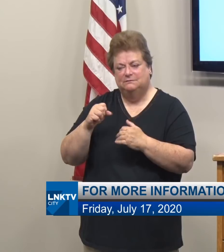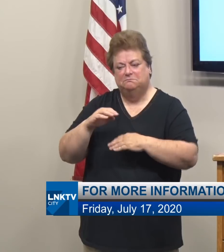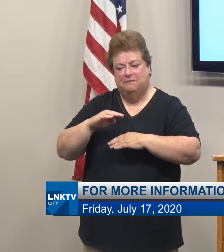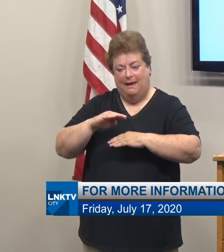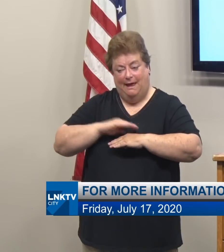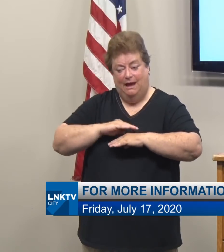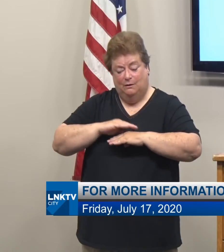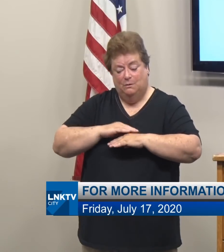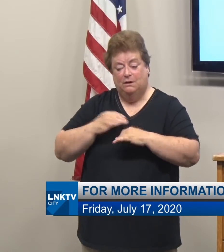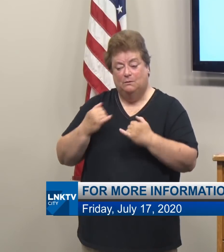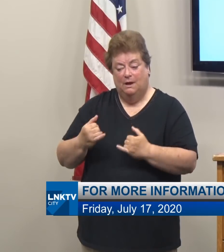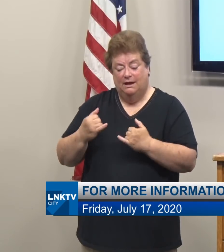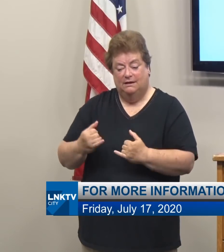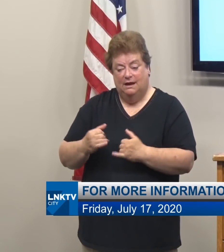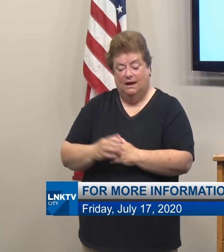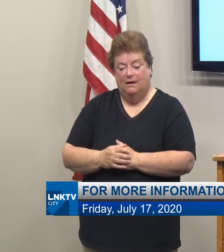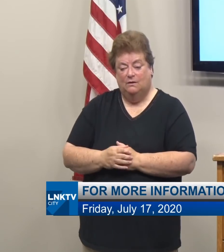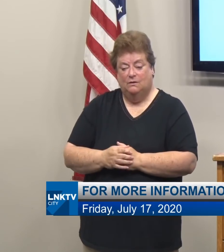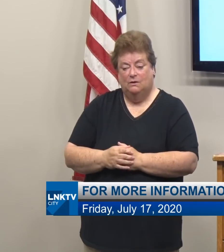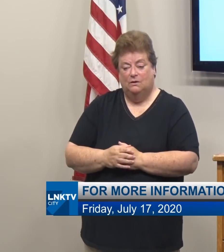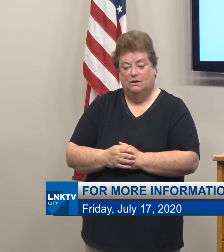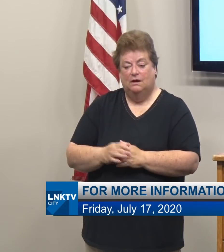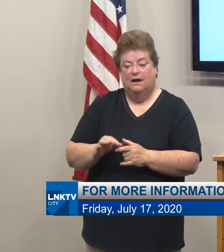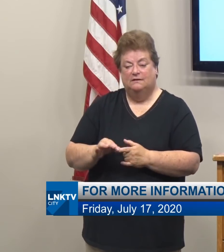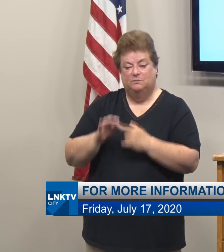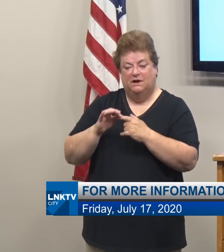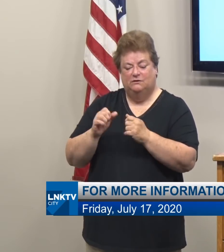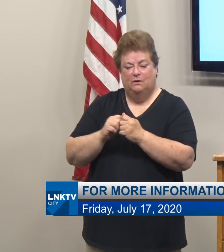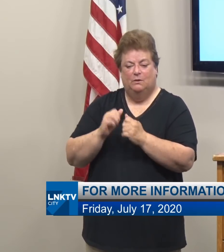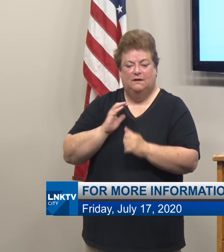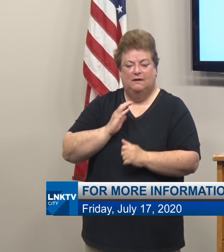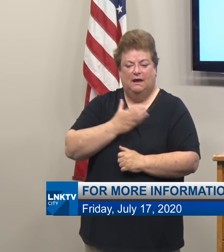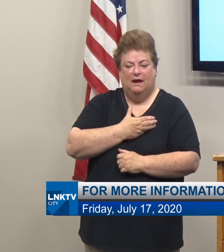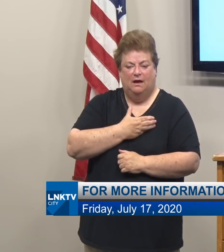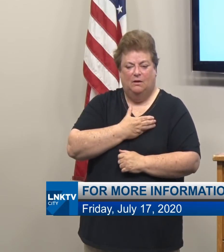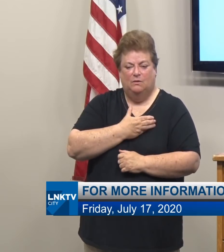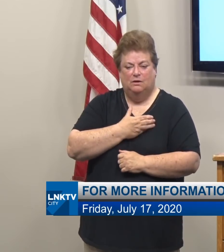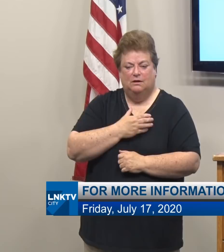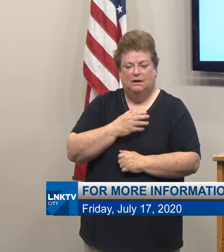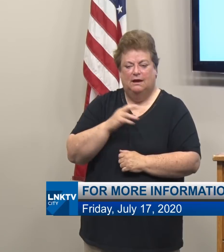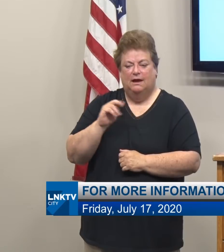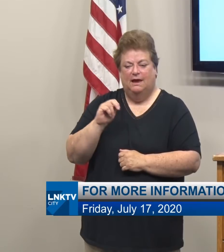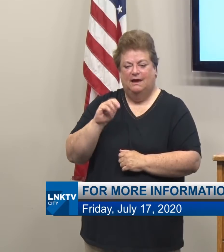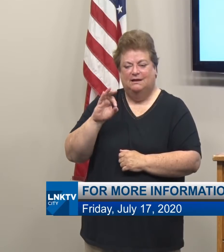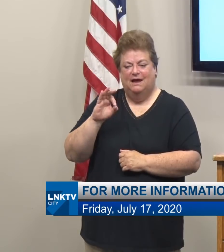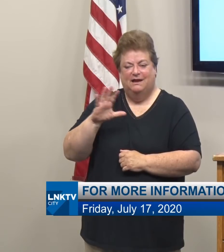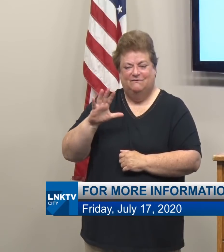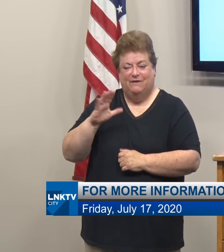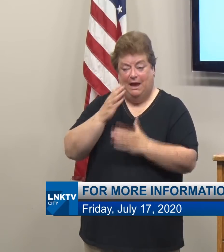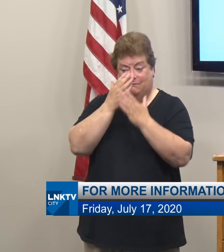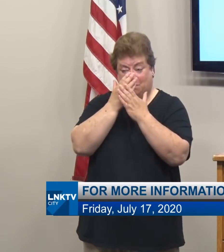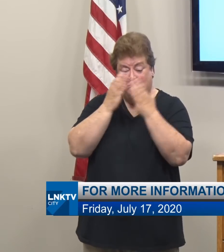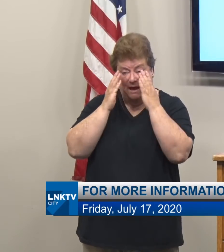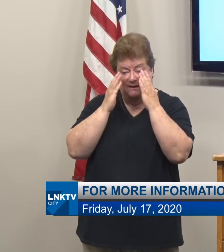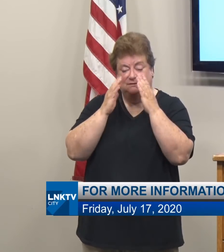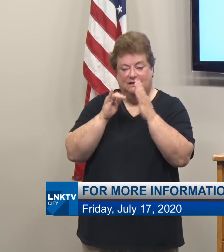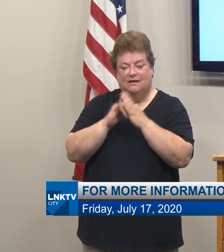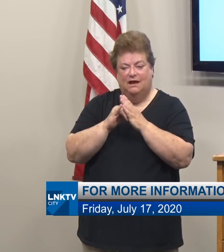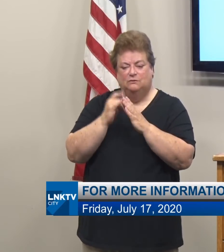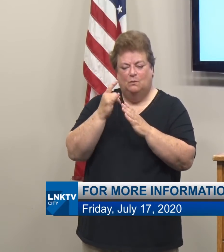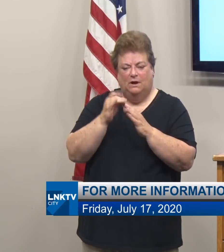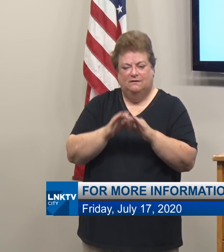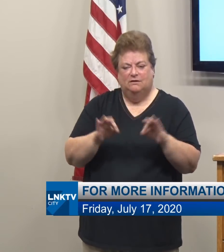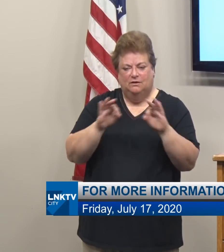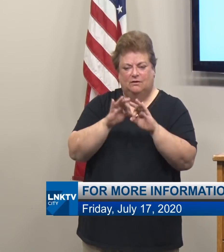One of those measures that we've taken is especially with our N95 masks, which are one of the critical supplies